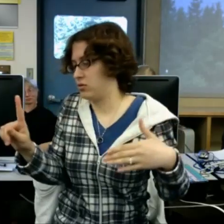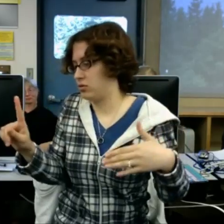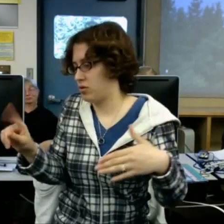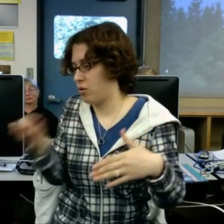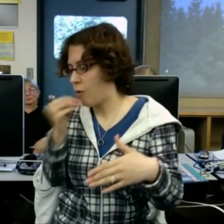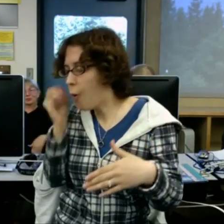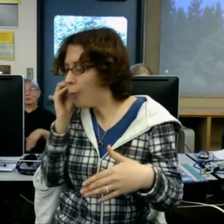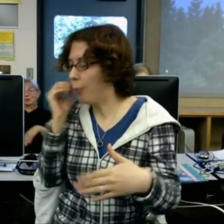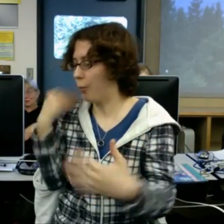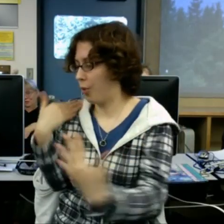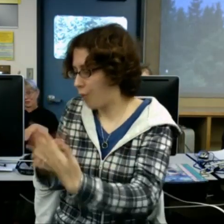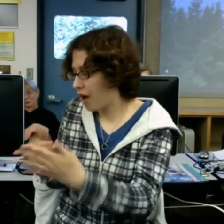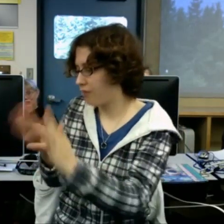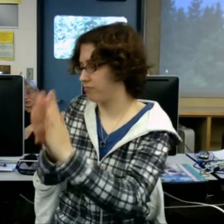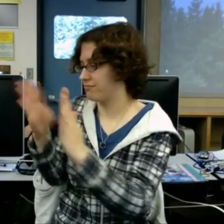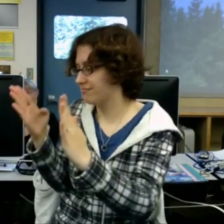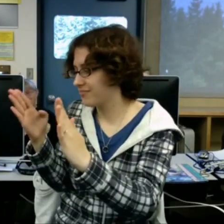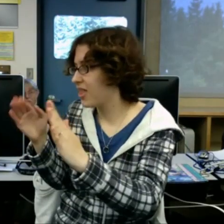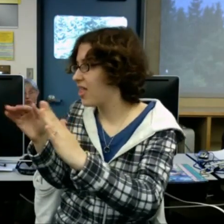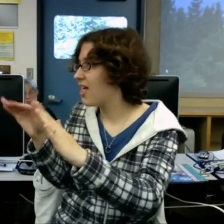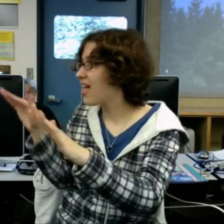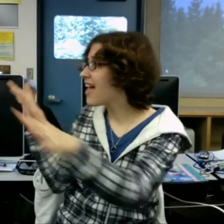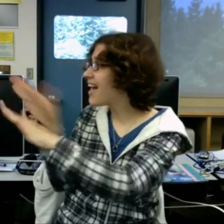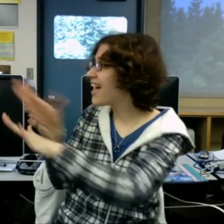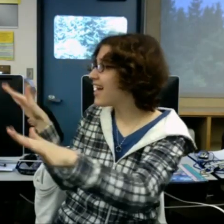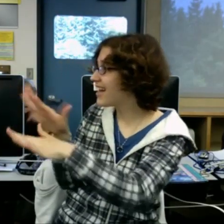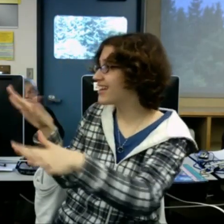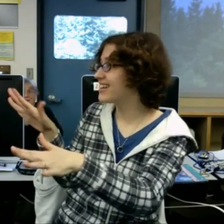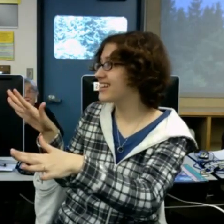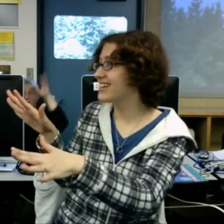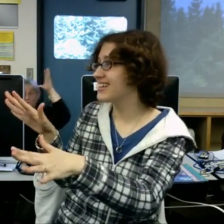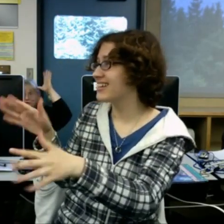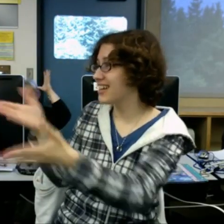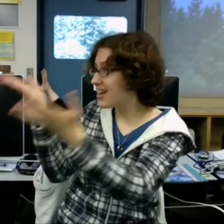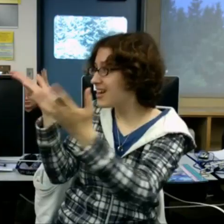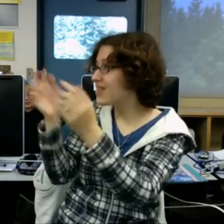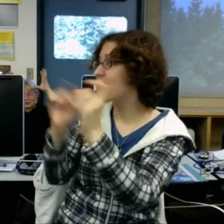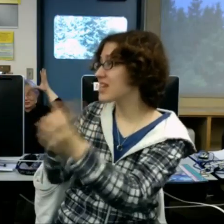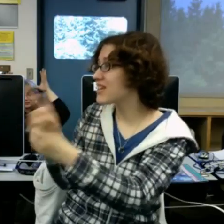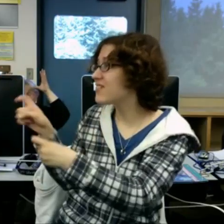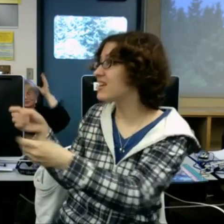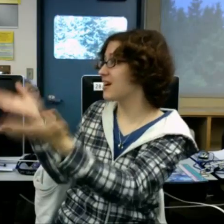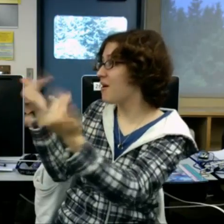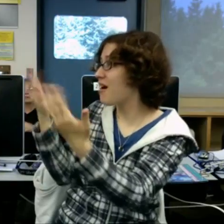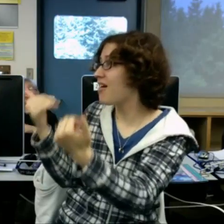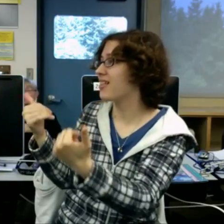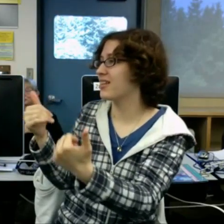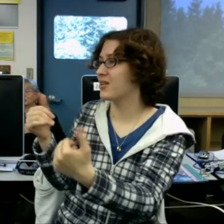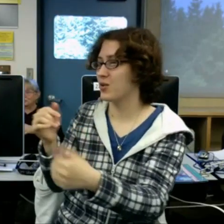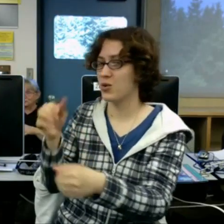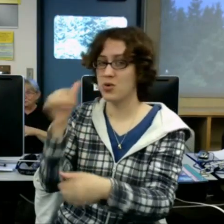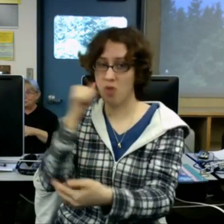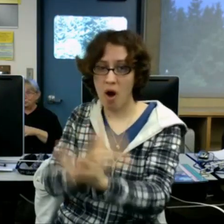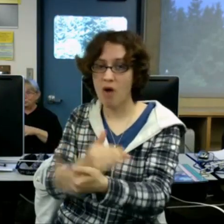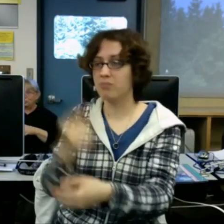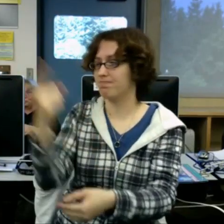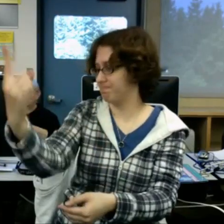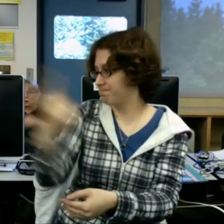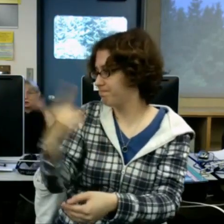home. He arrived, opened the door, said, "Hey, come here, there's presents, come here." So the 3 daughters